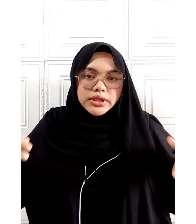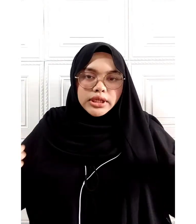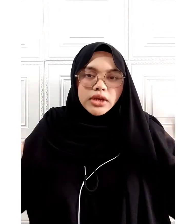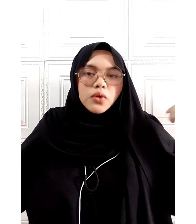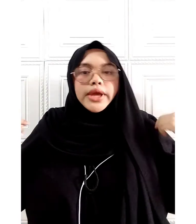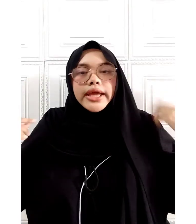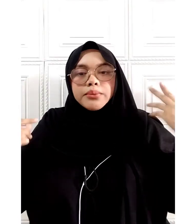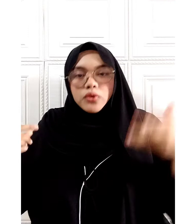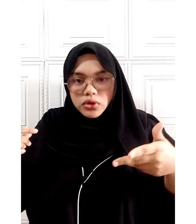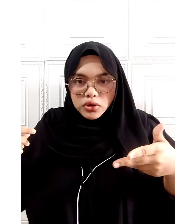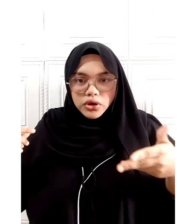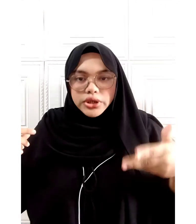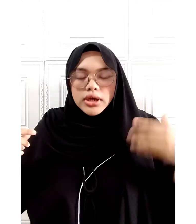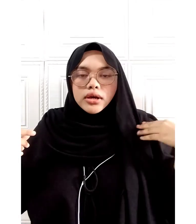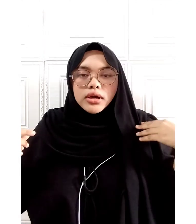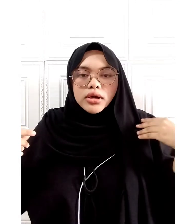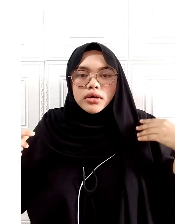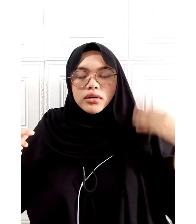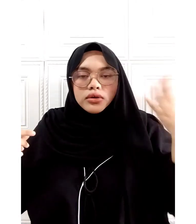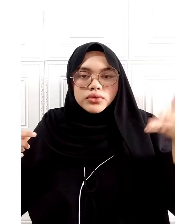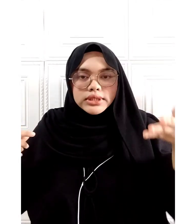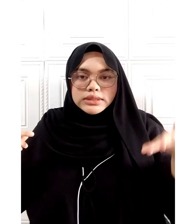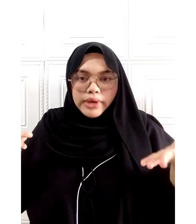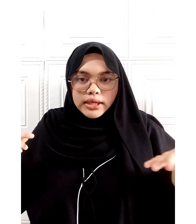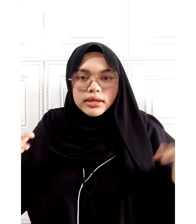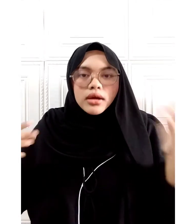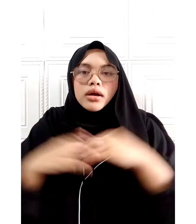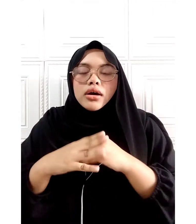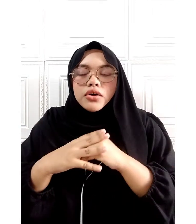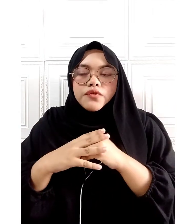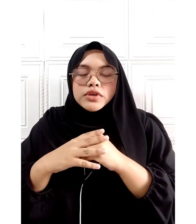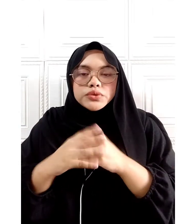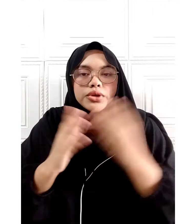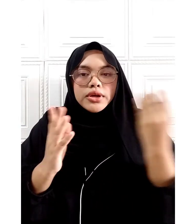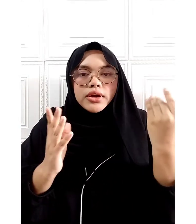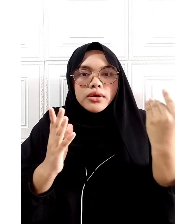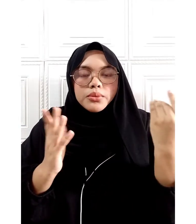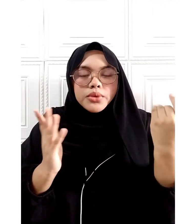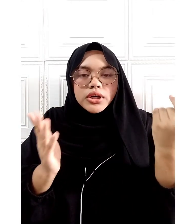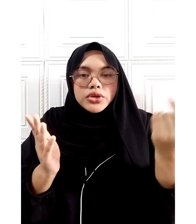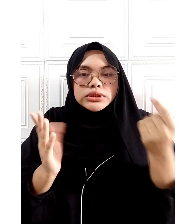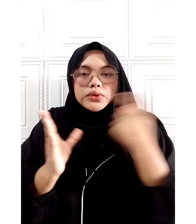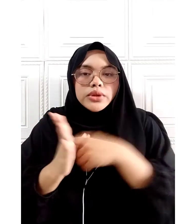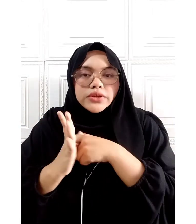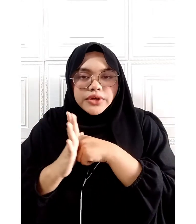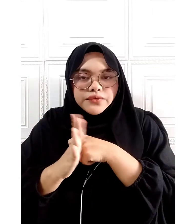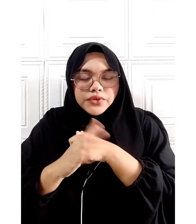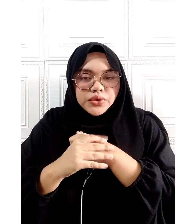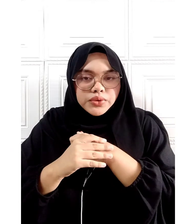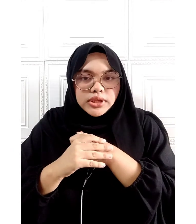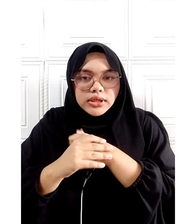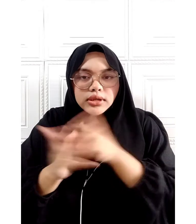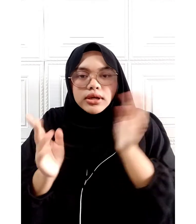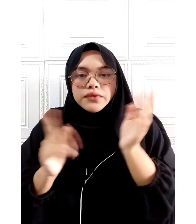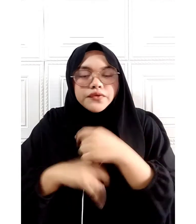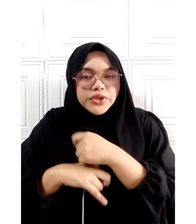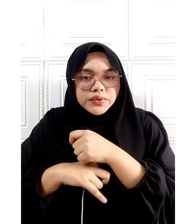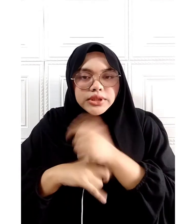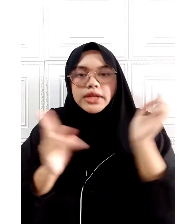reading, we add more load onto the span. First, we use the 25 Newton, 50 Newton, and